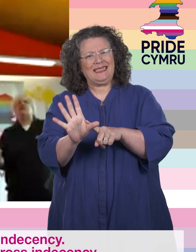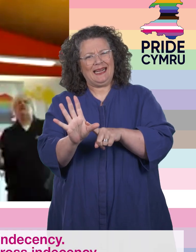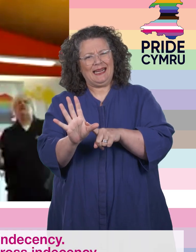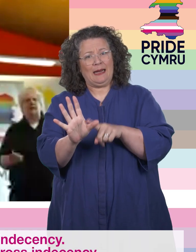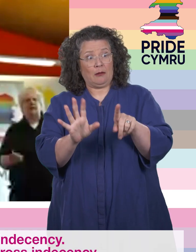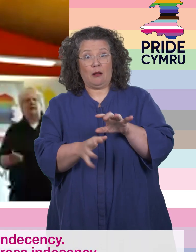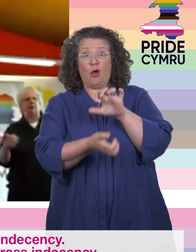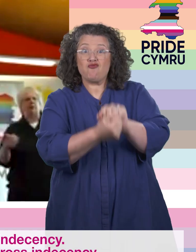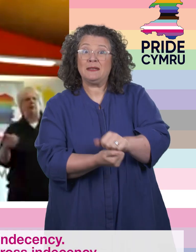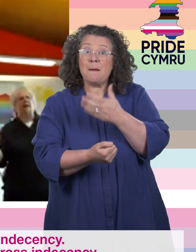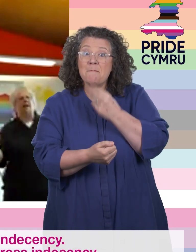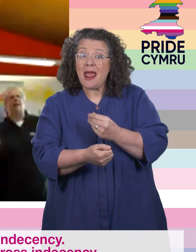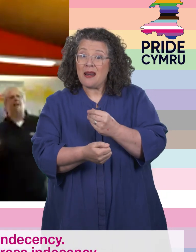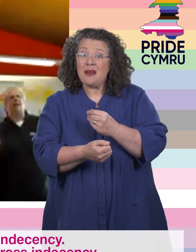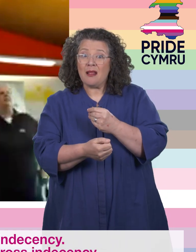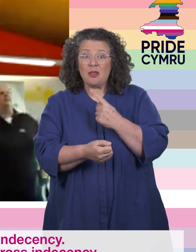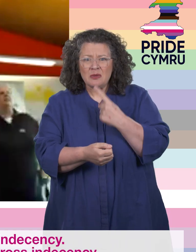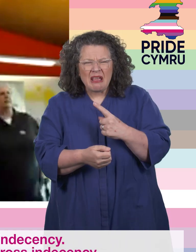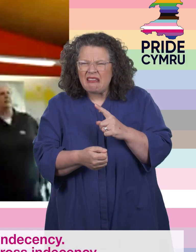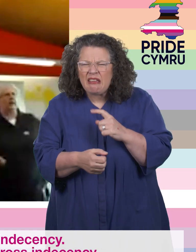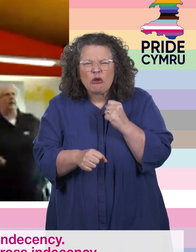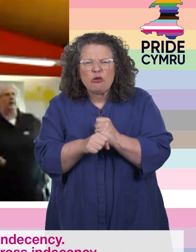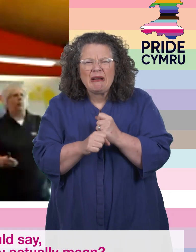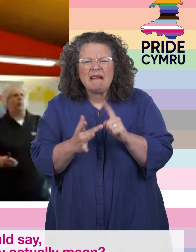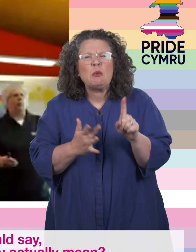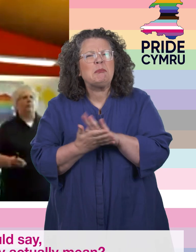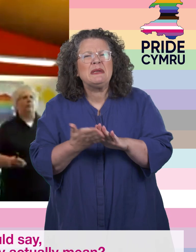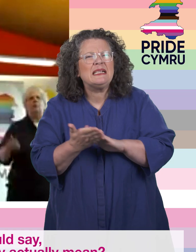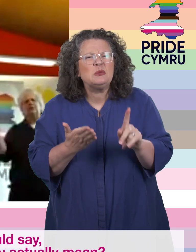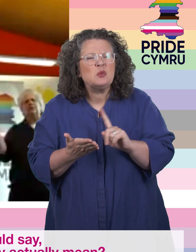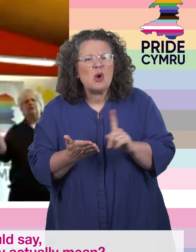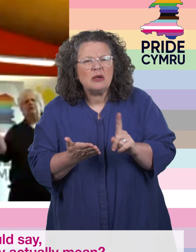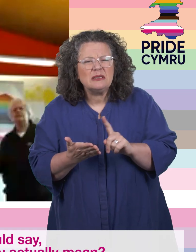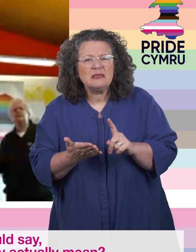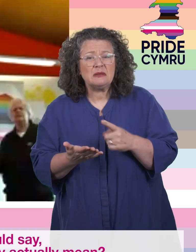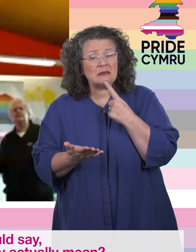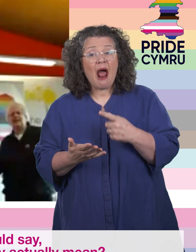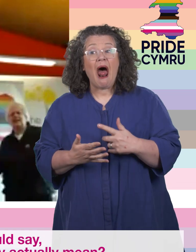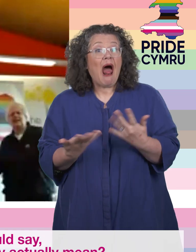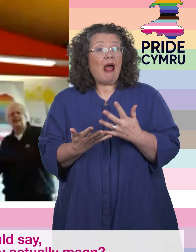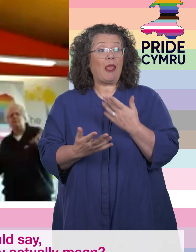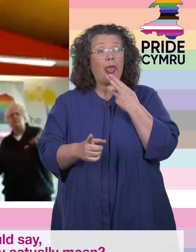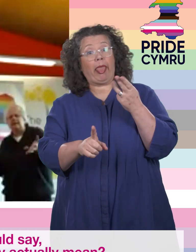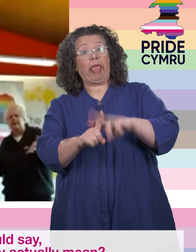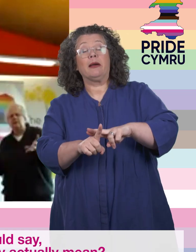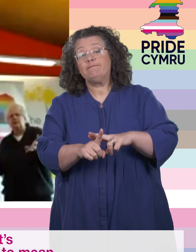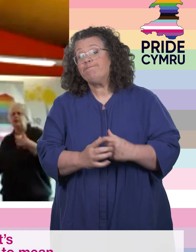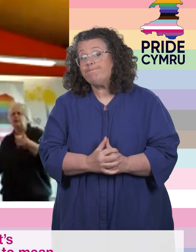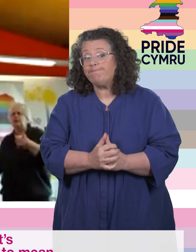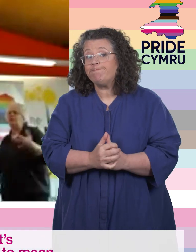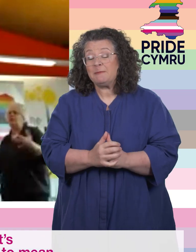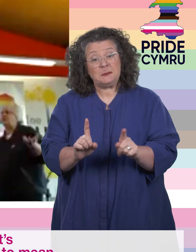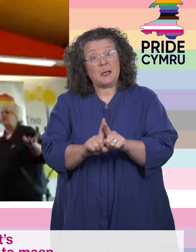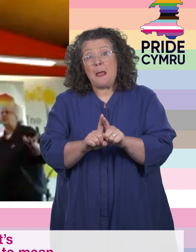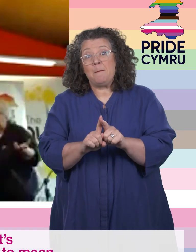gross indecency. So they would arrest men for gross indecency. And when people would say, well, what does gross indecency actually mean? They would say,